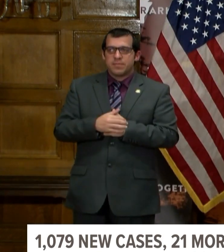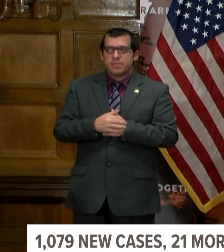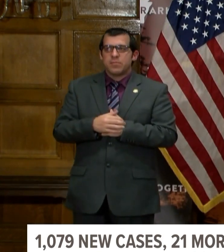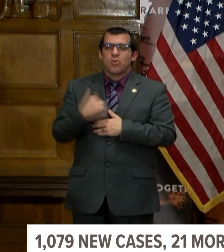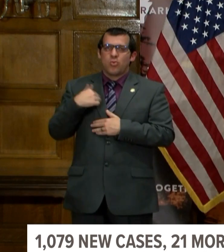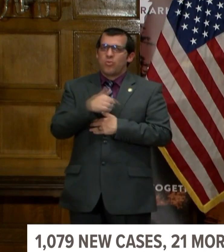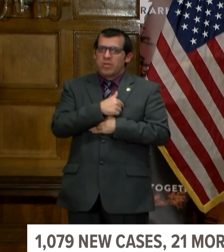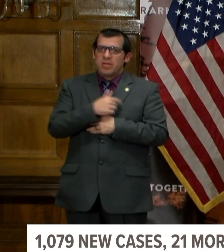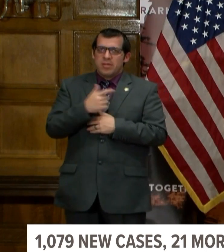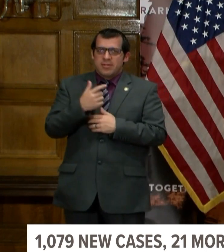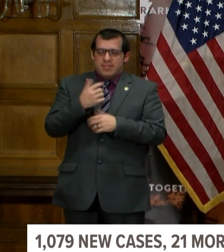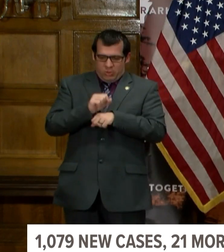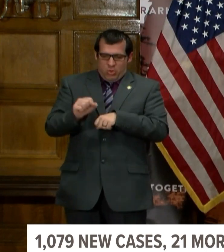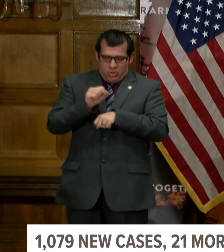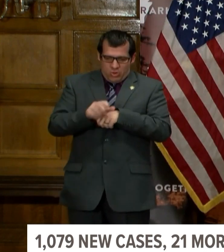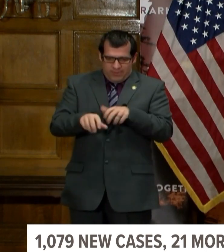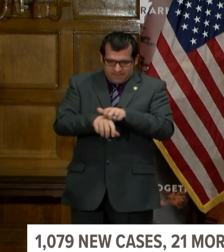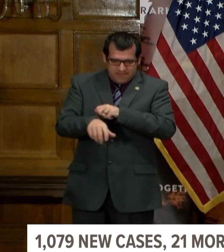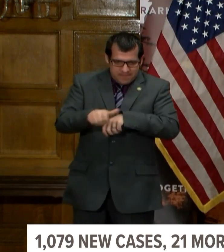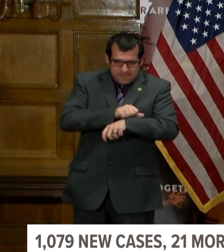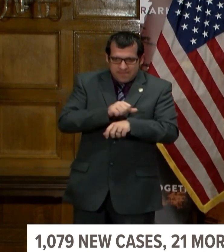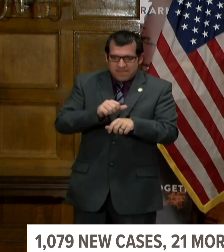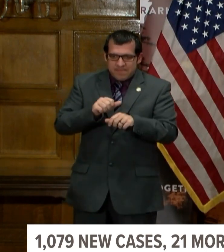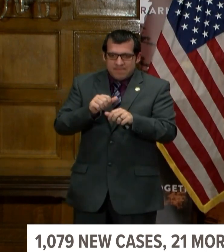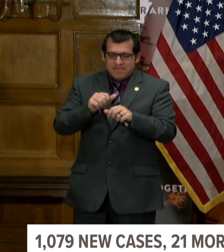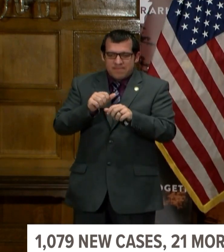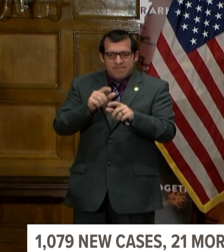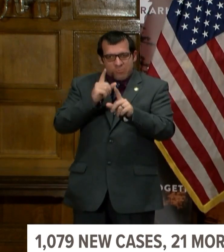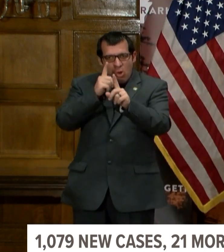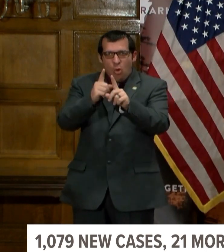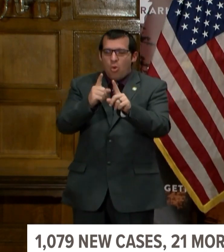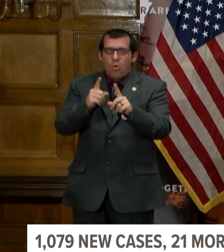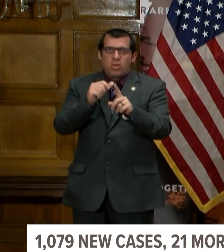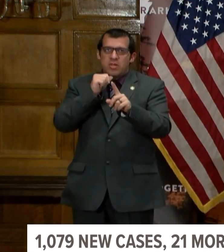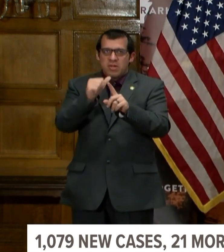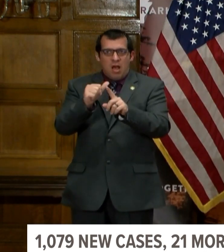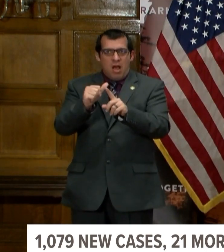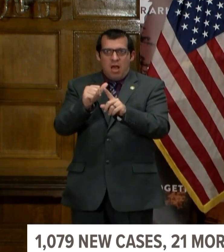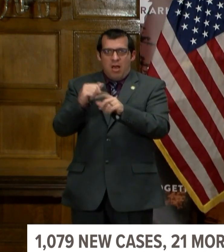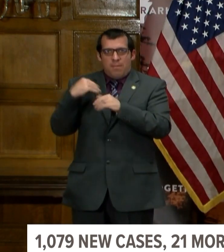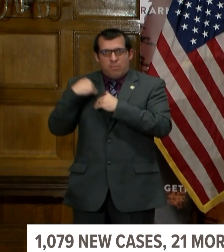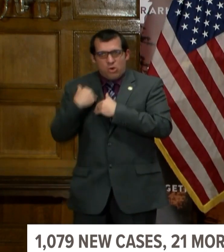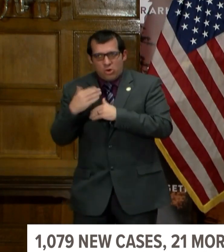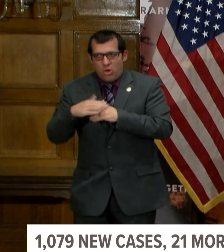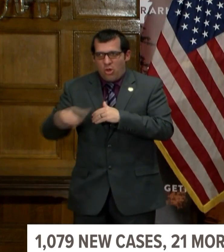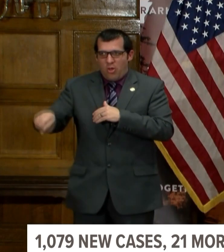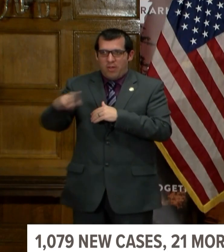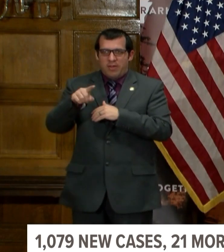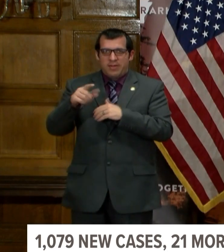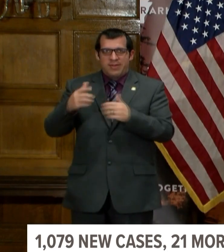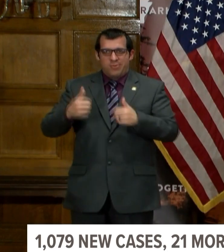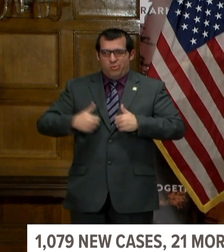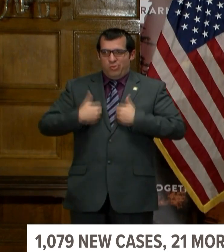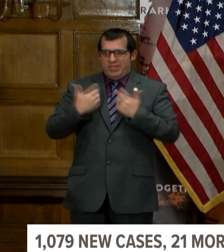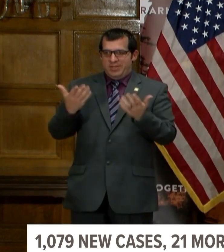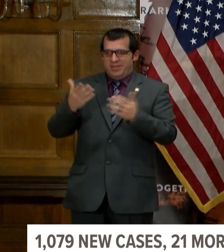very hard to make sure we don't have to put any more burdens on our citizens, that we